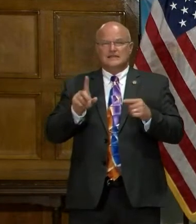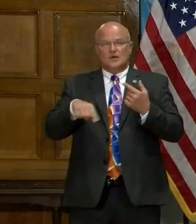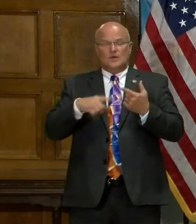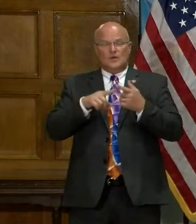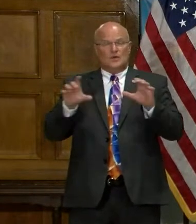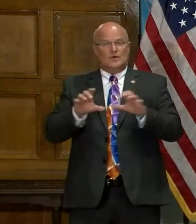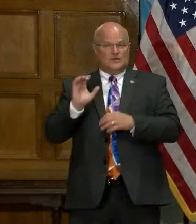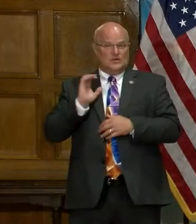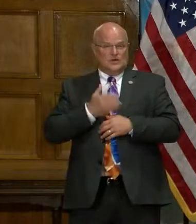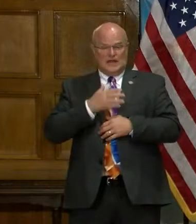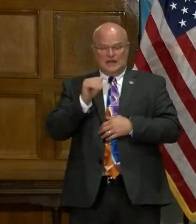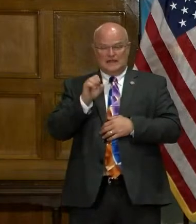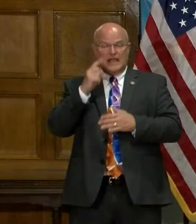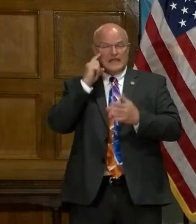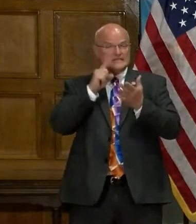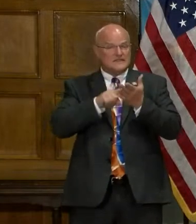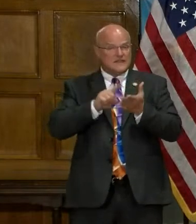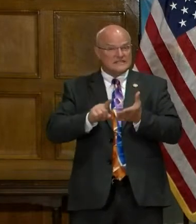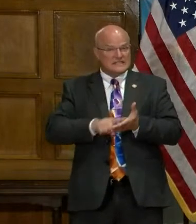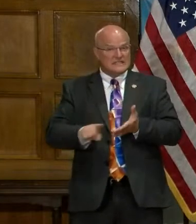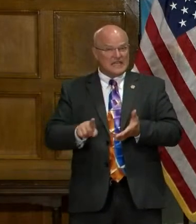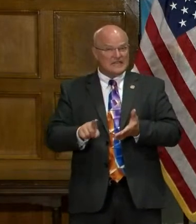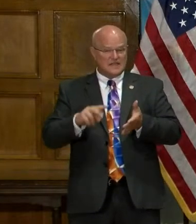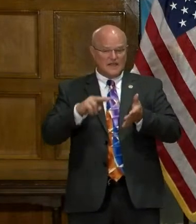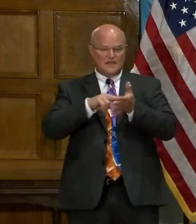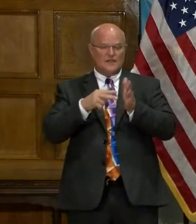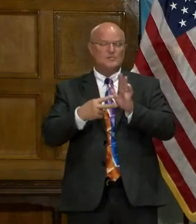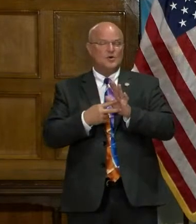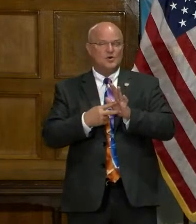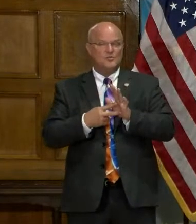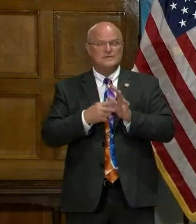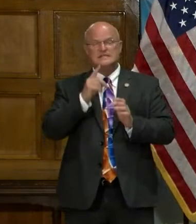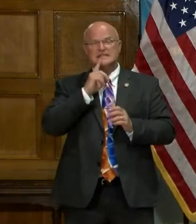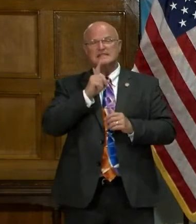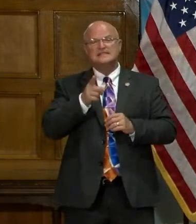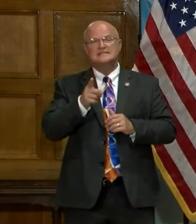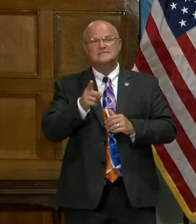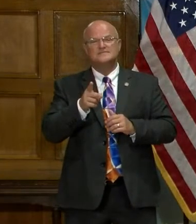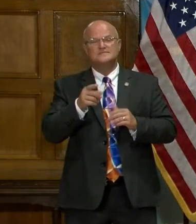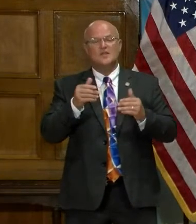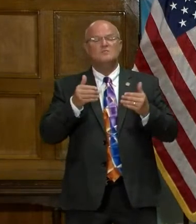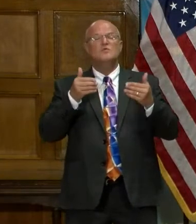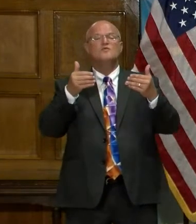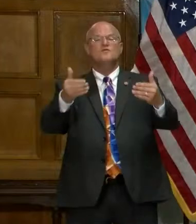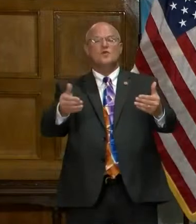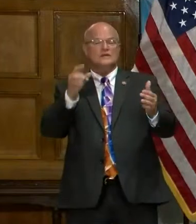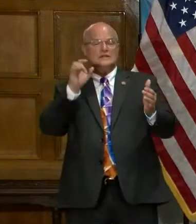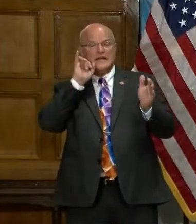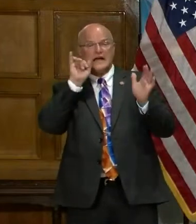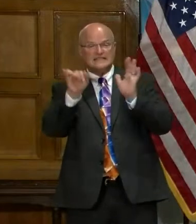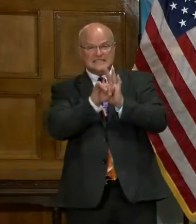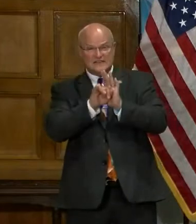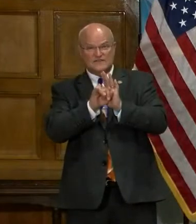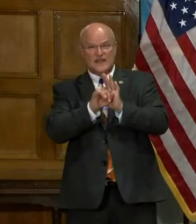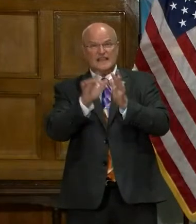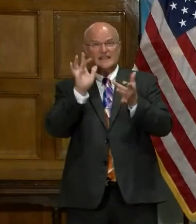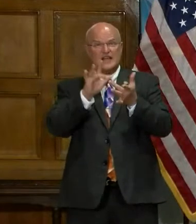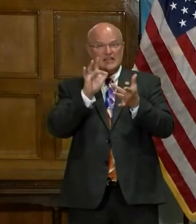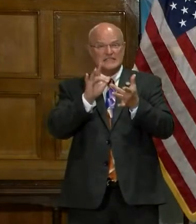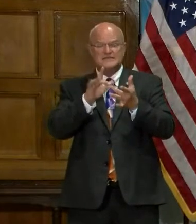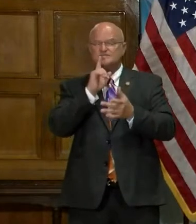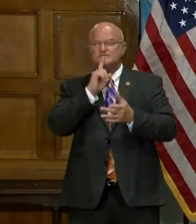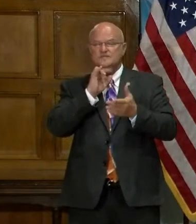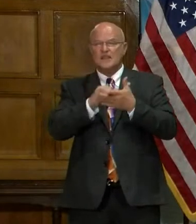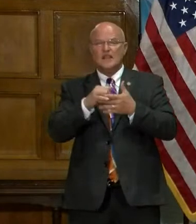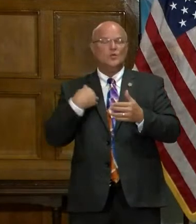when we're doing our case investigations, the purpose there is to move forward, identify their contacts,